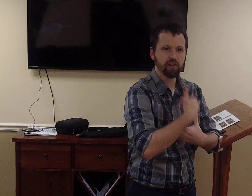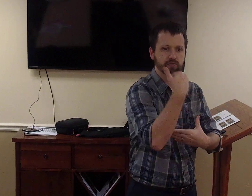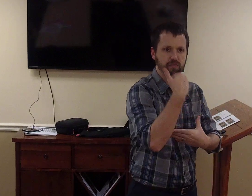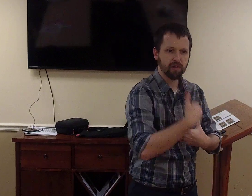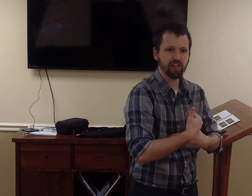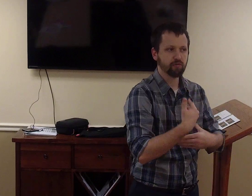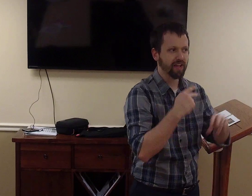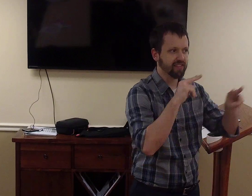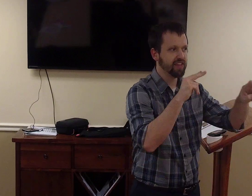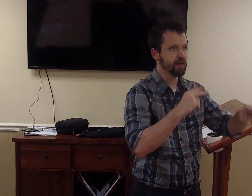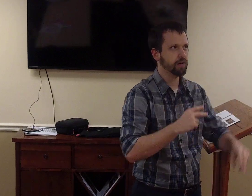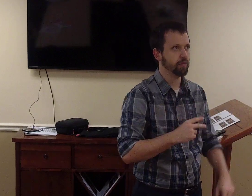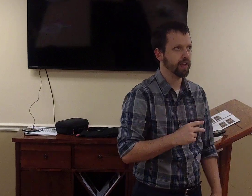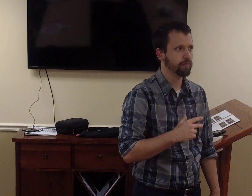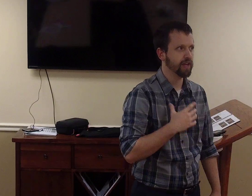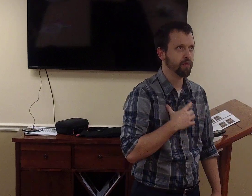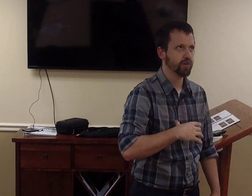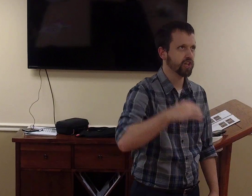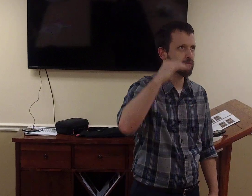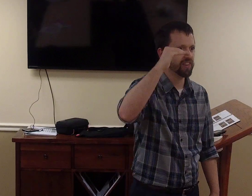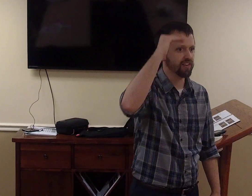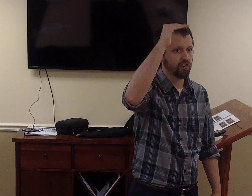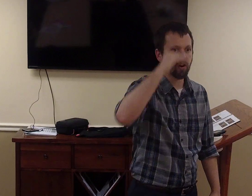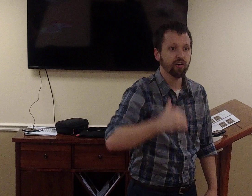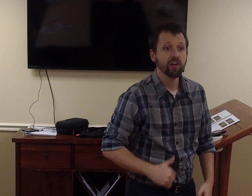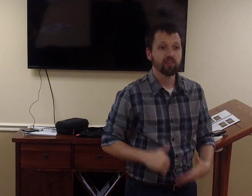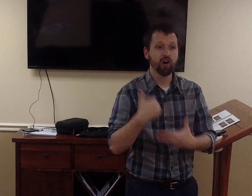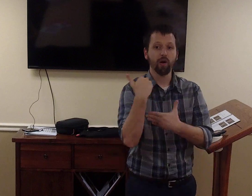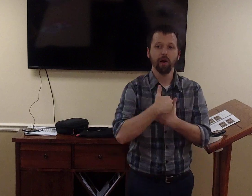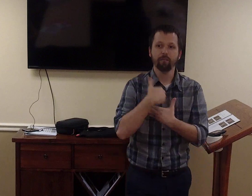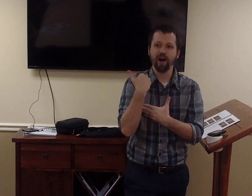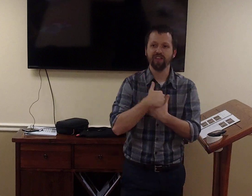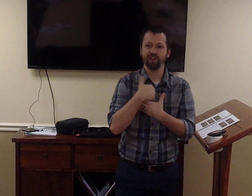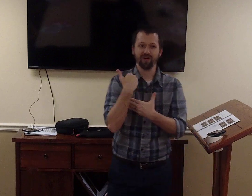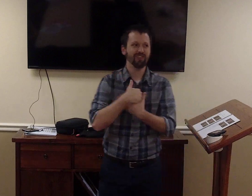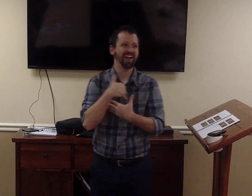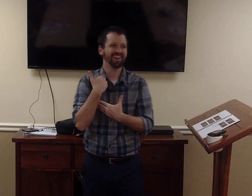just bothers me. I see him and I'm like, man, I wish I could be that tall. So bothered.